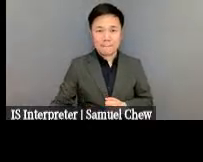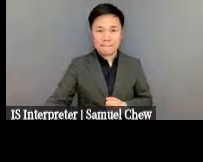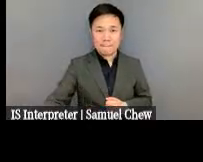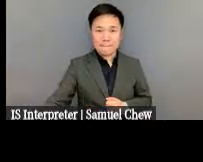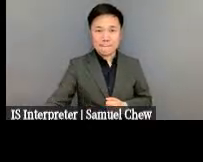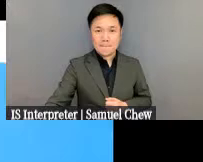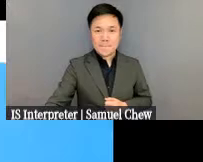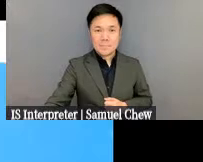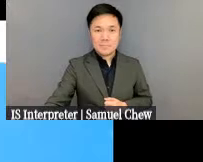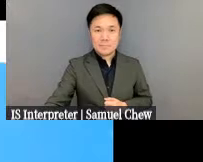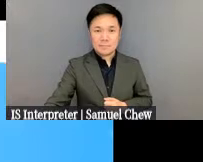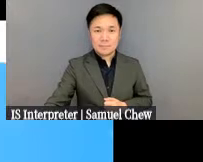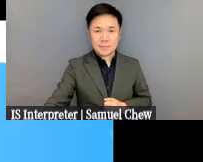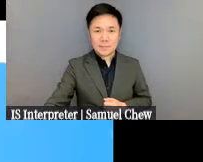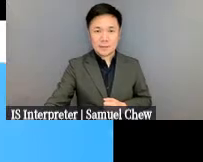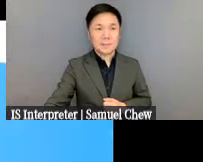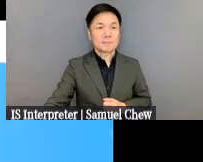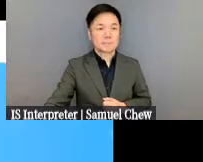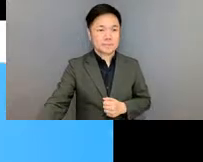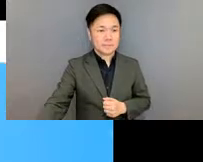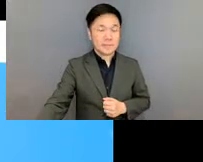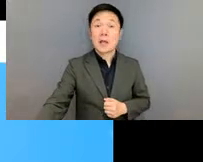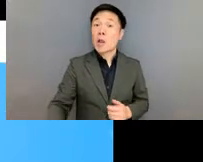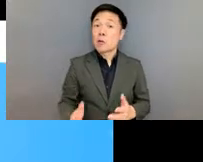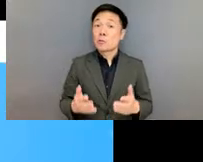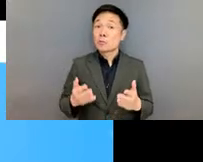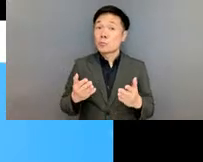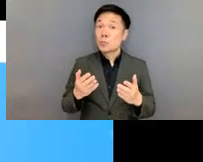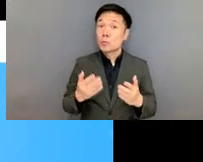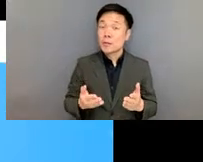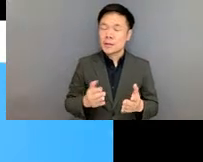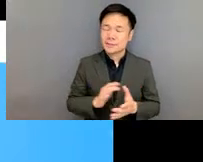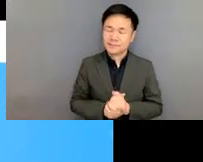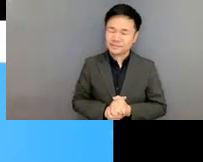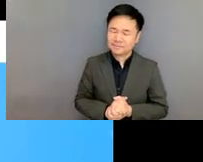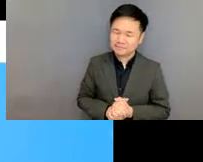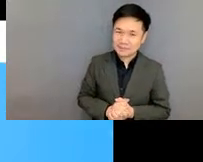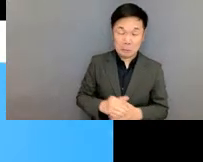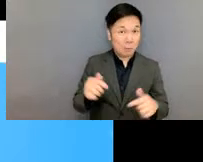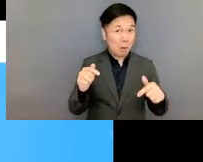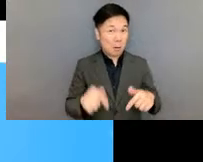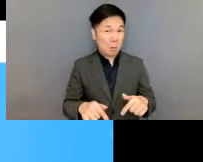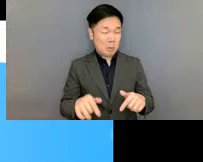My great pleasure to join you today for this very, very important